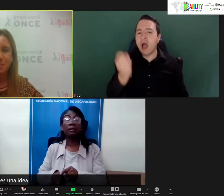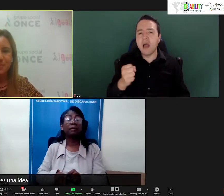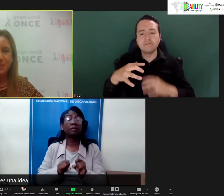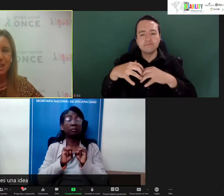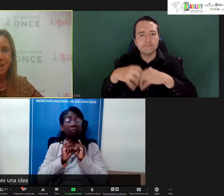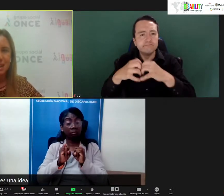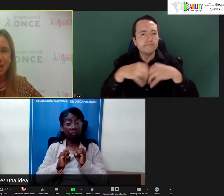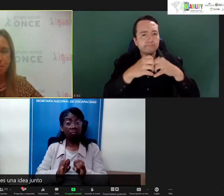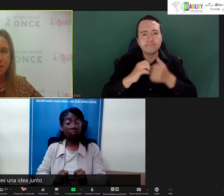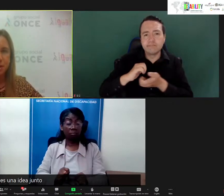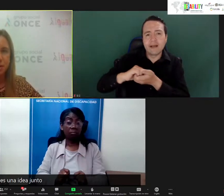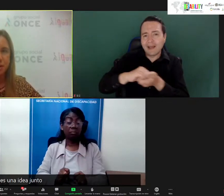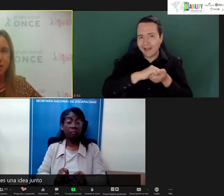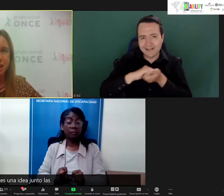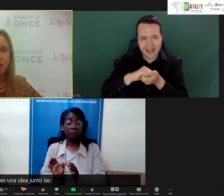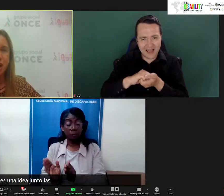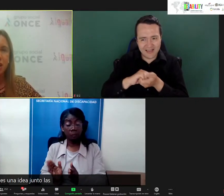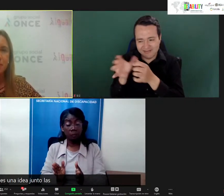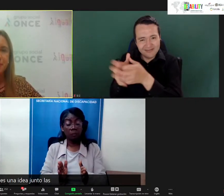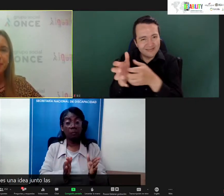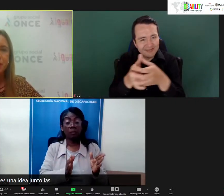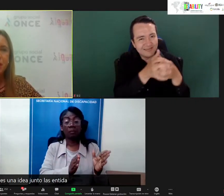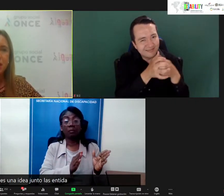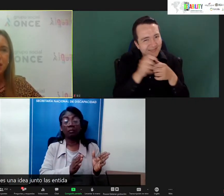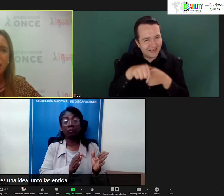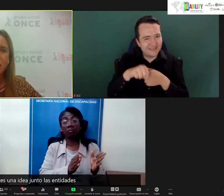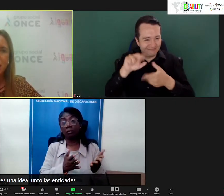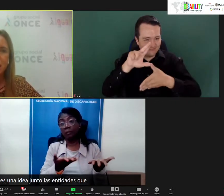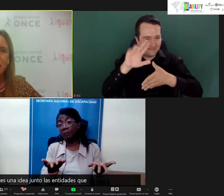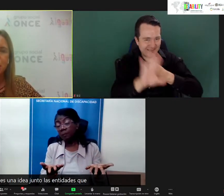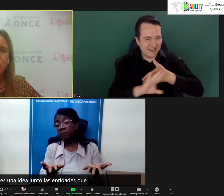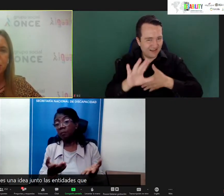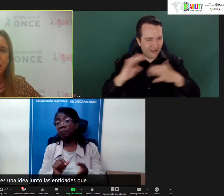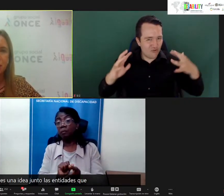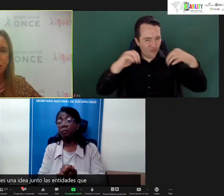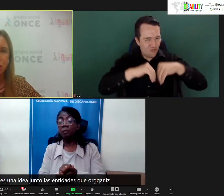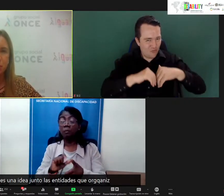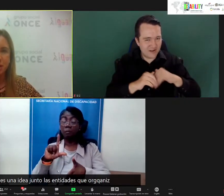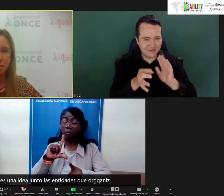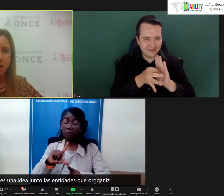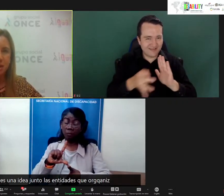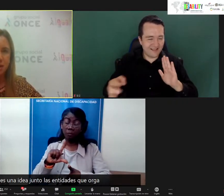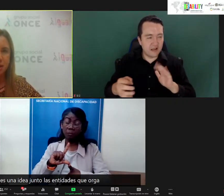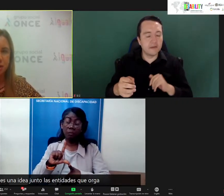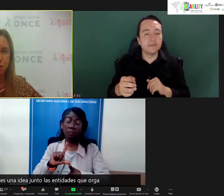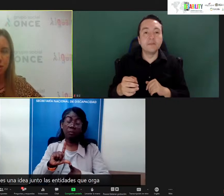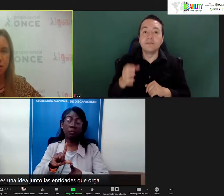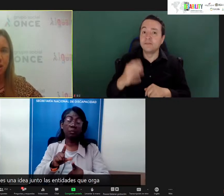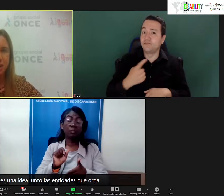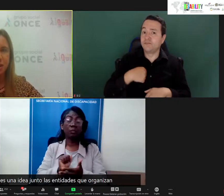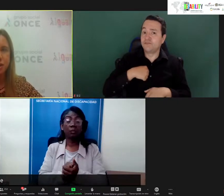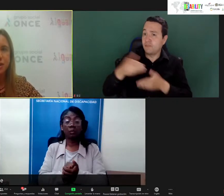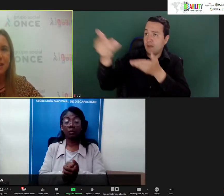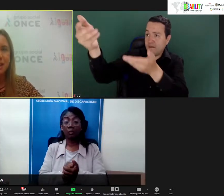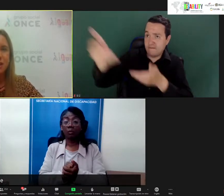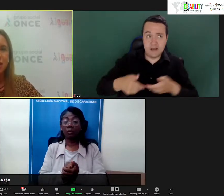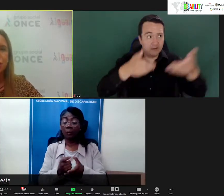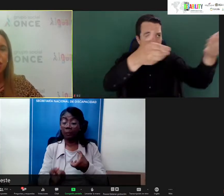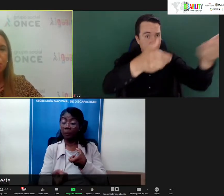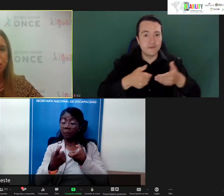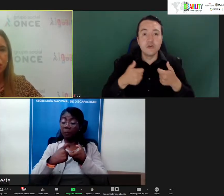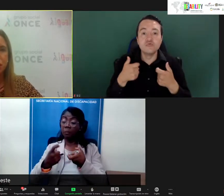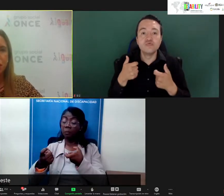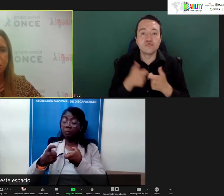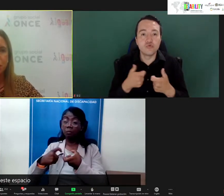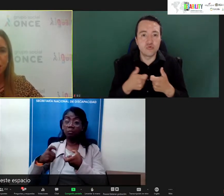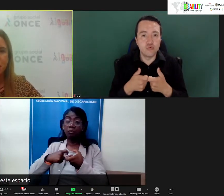together with the organizations working on this regional space and we have invited our